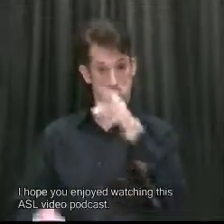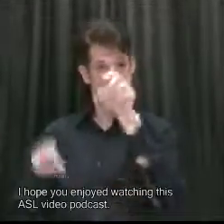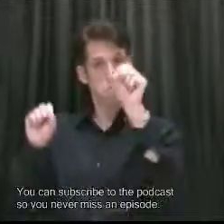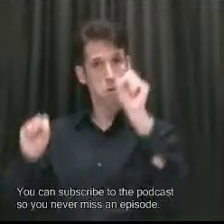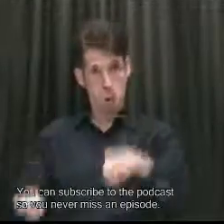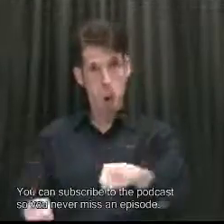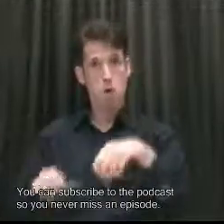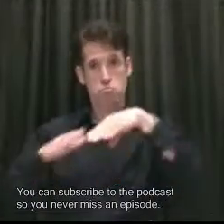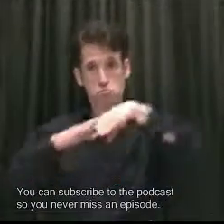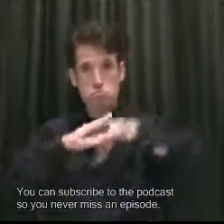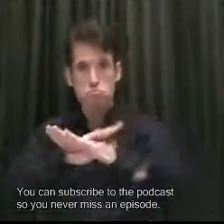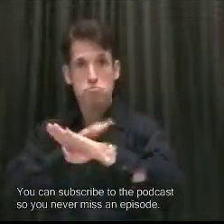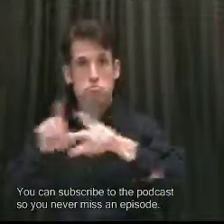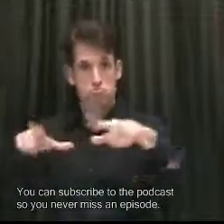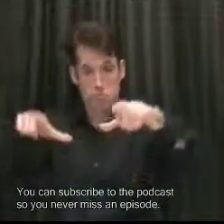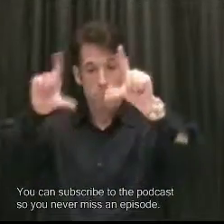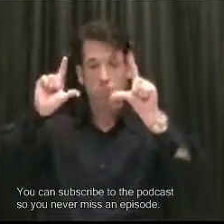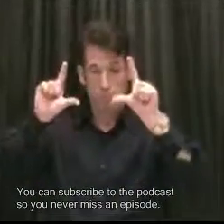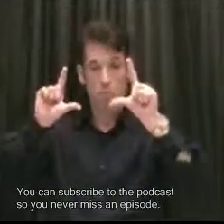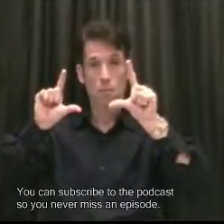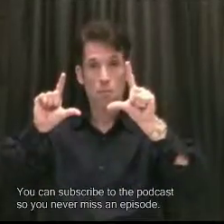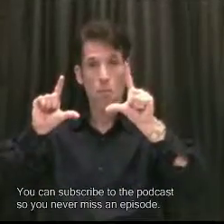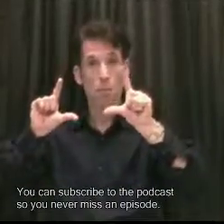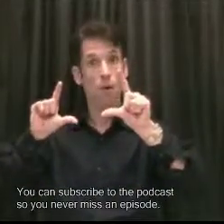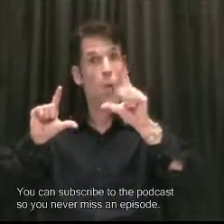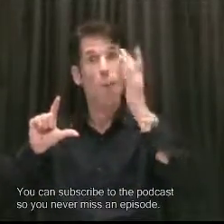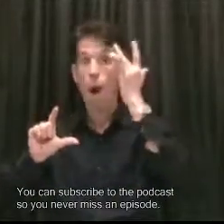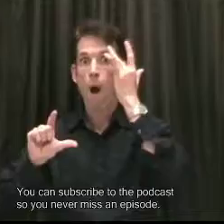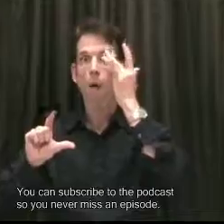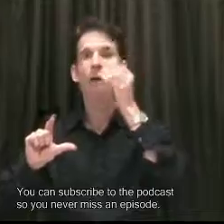You can subscribe to the podcast so you never miss an episode.